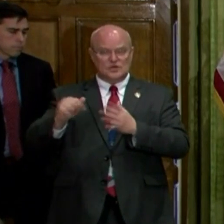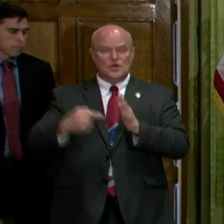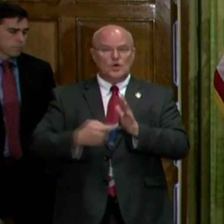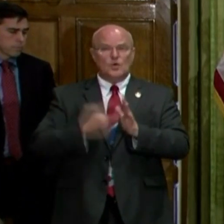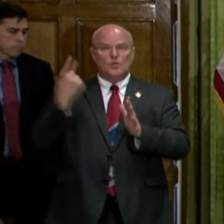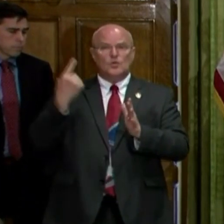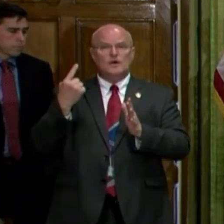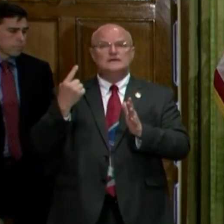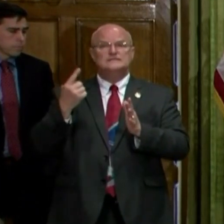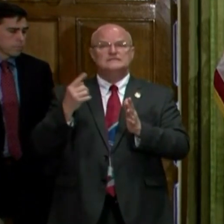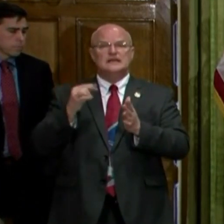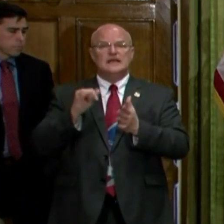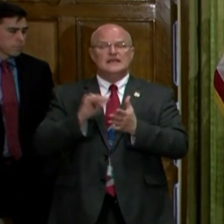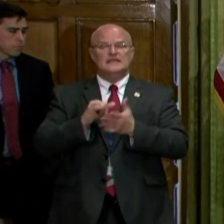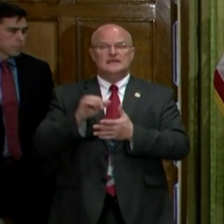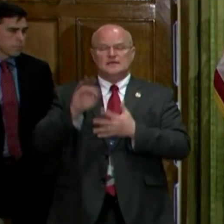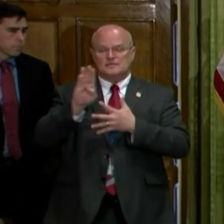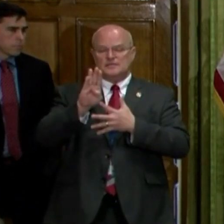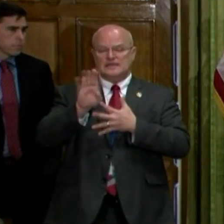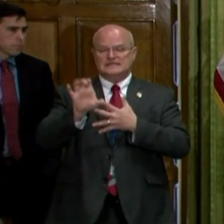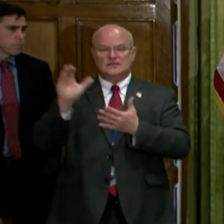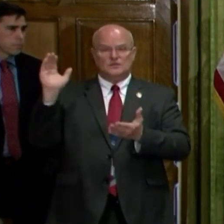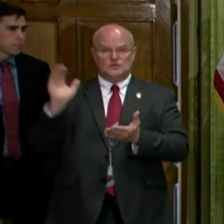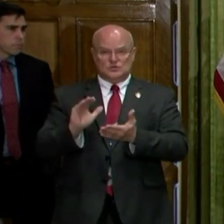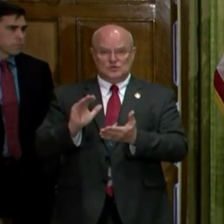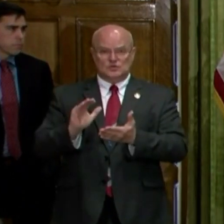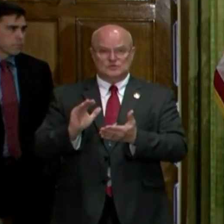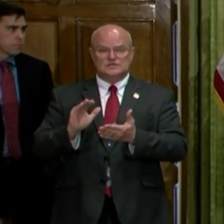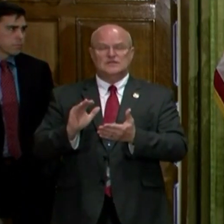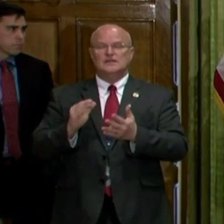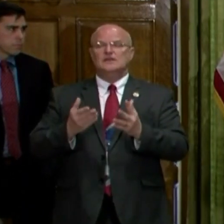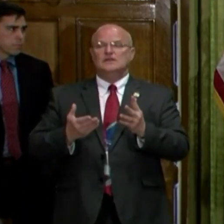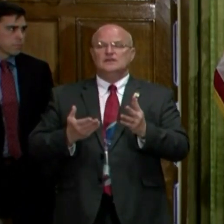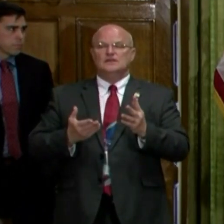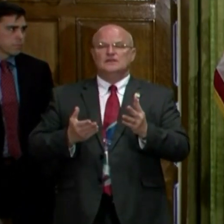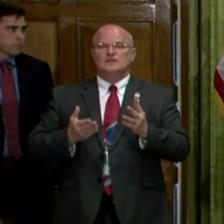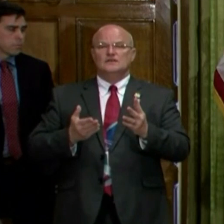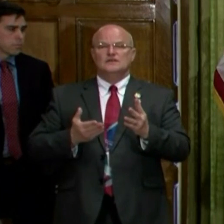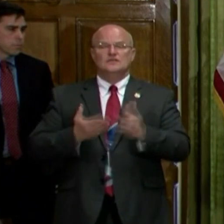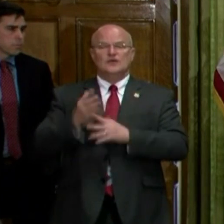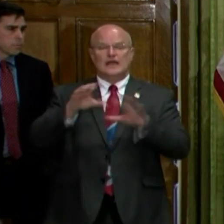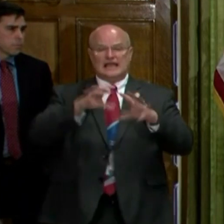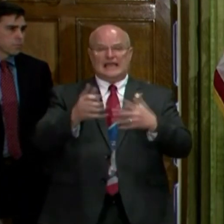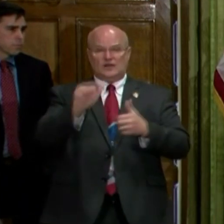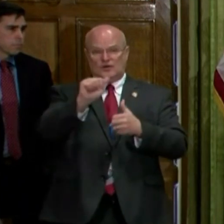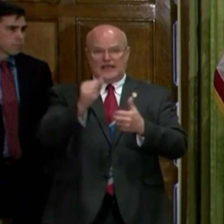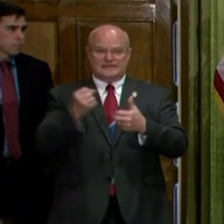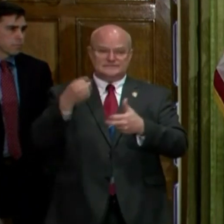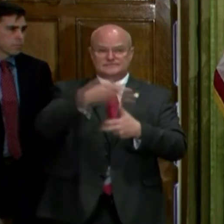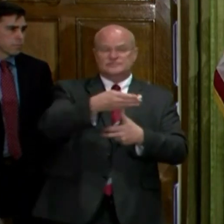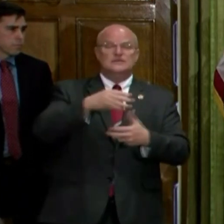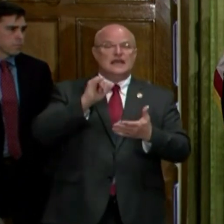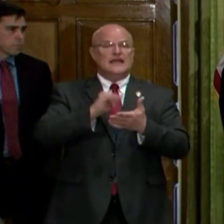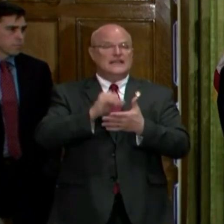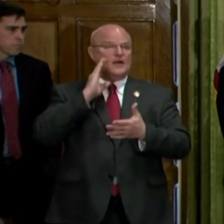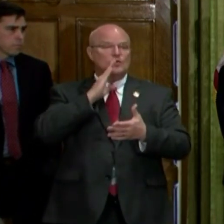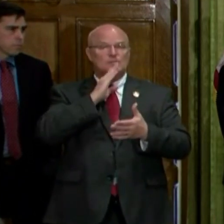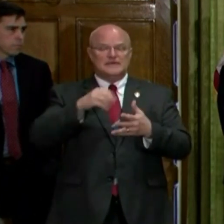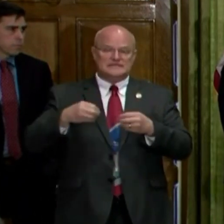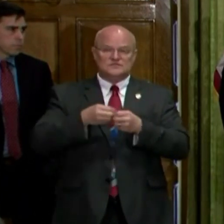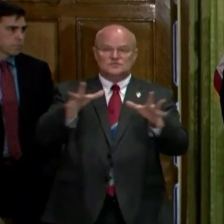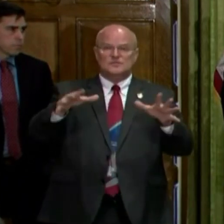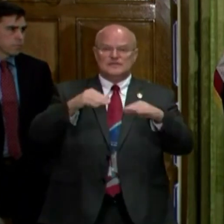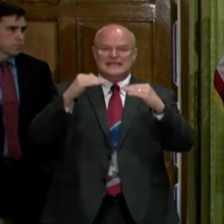once the B and C are reduced, throughout category A, and that will be